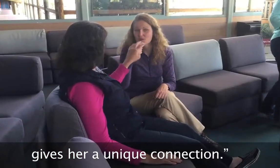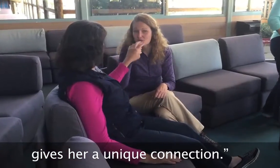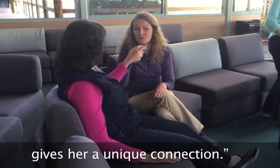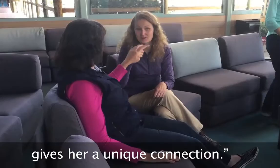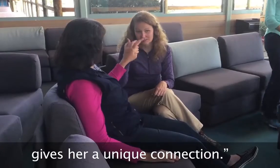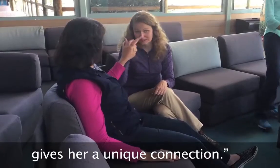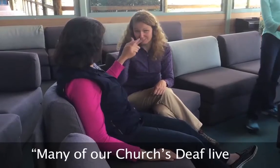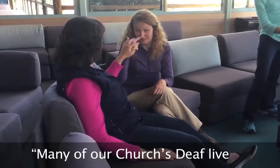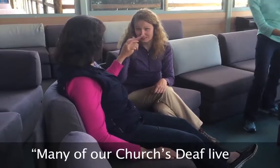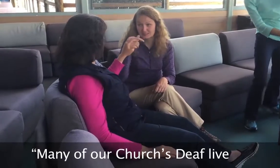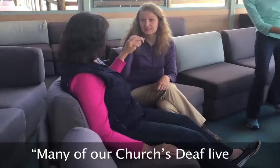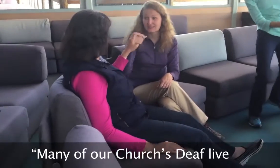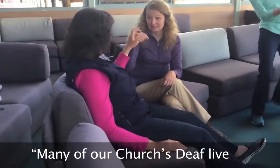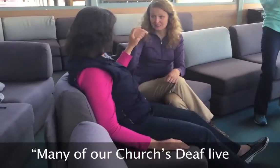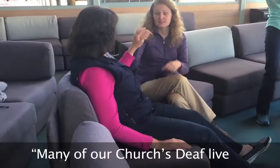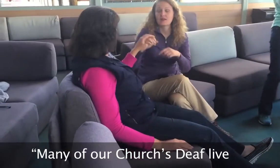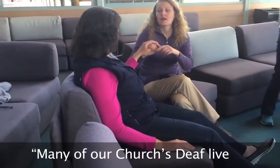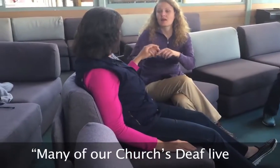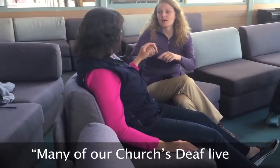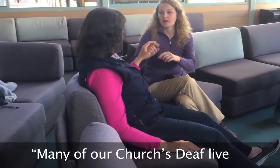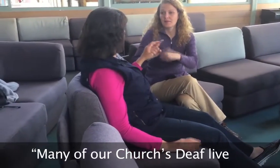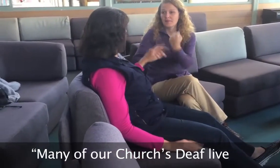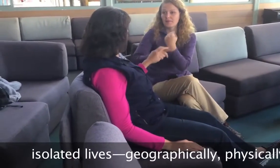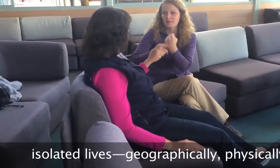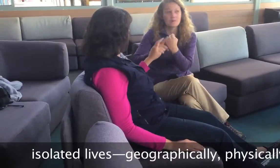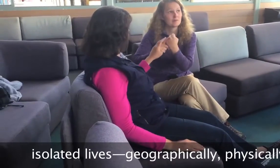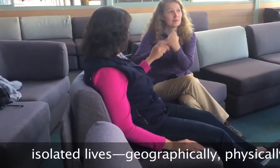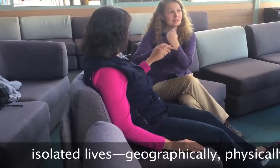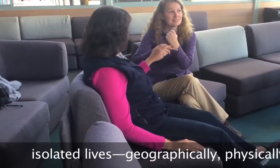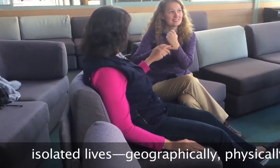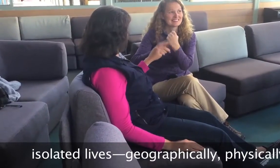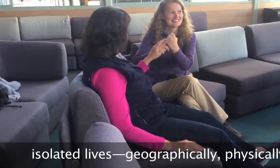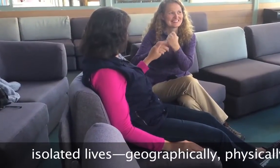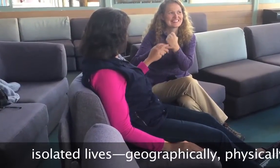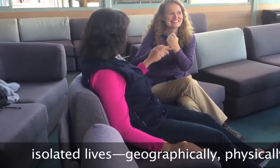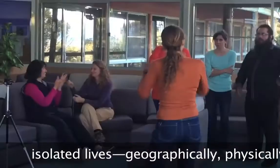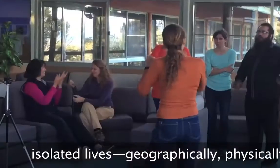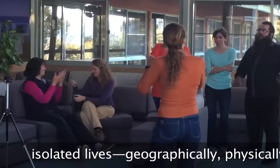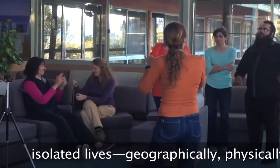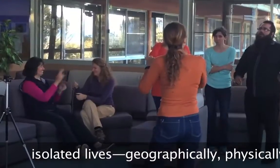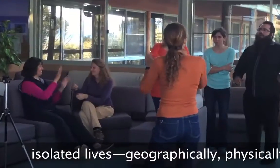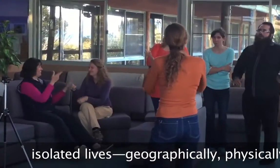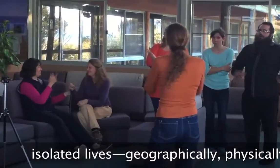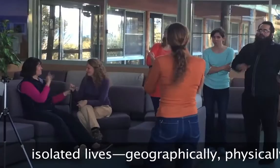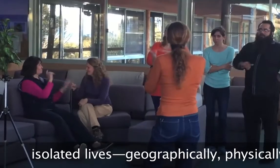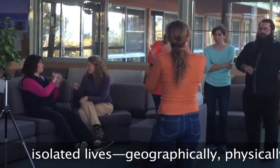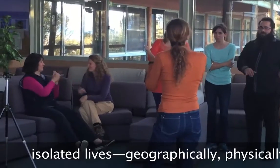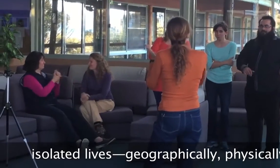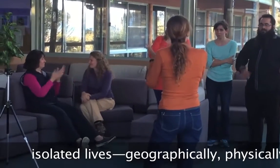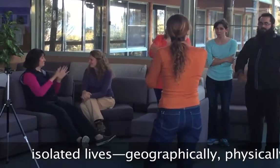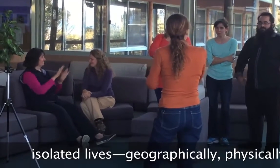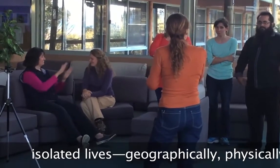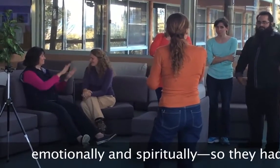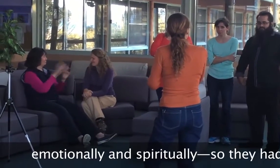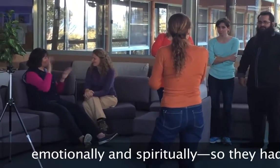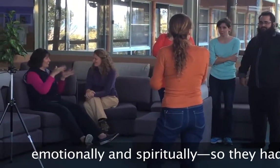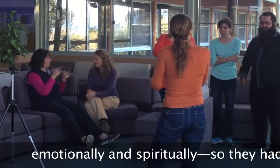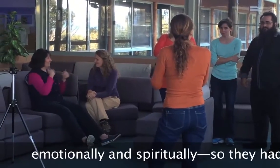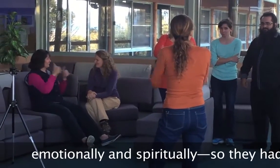connection. Many of our church's deaf live isolated lives, geographically,